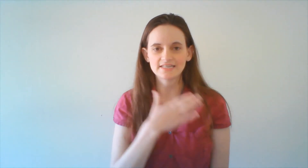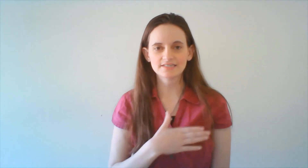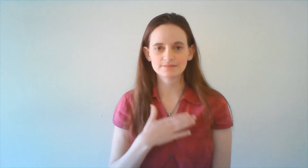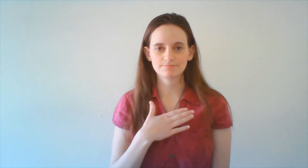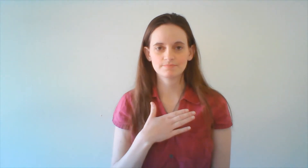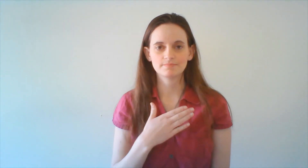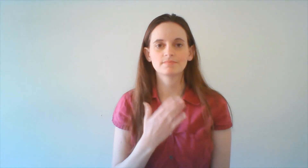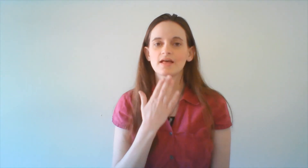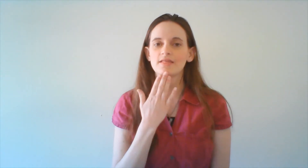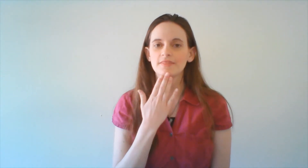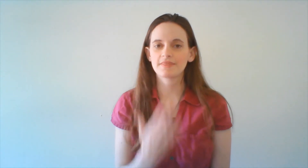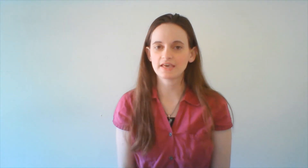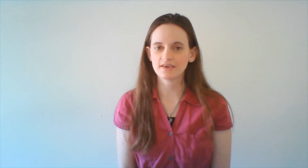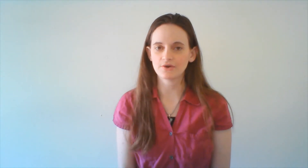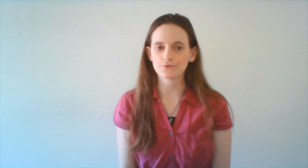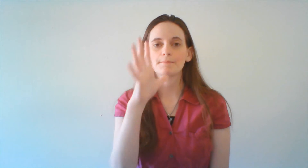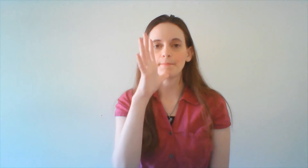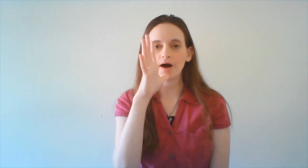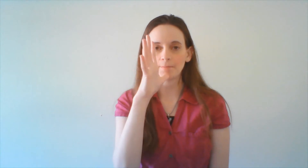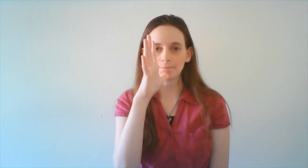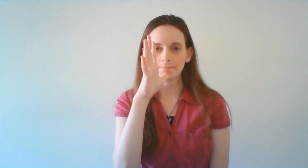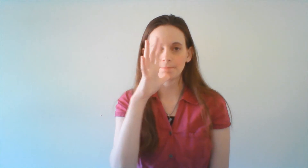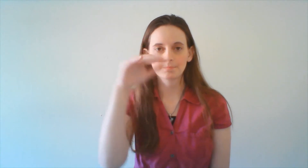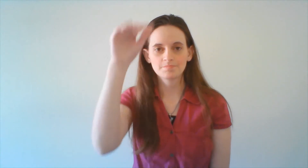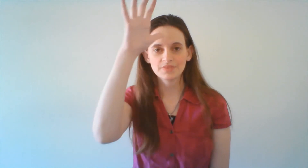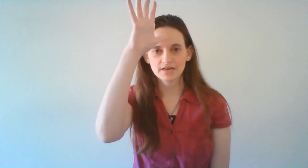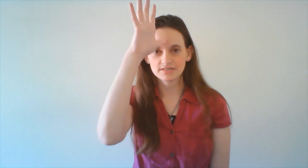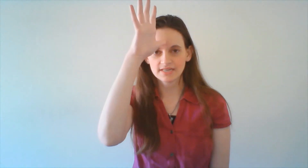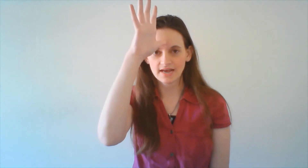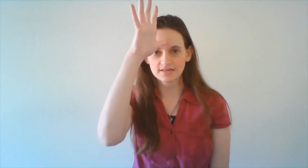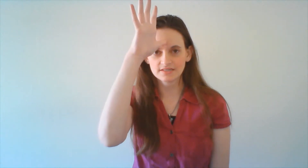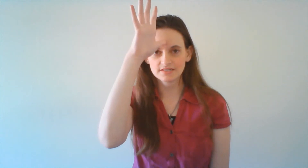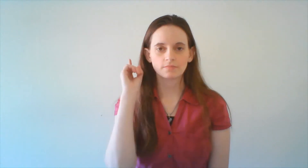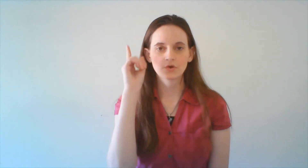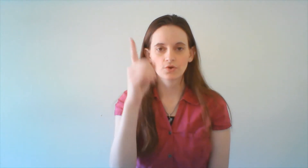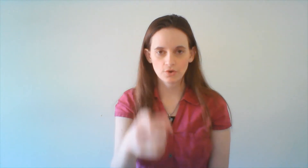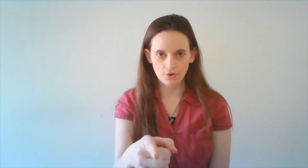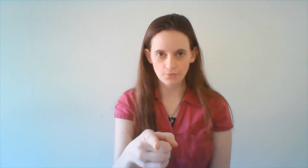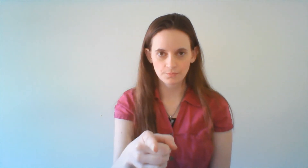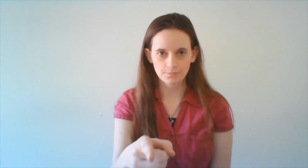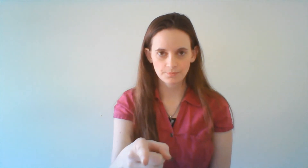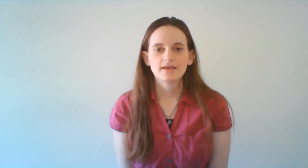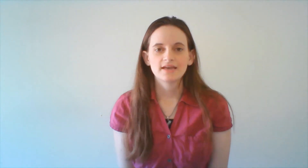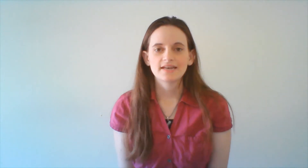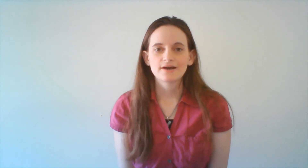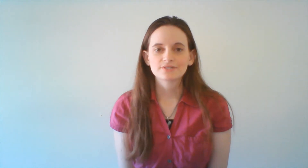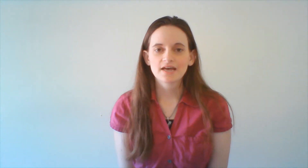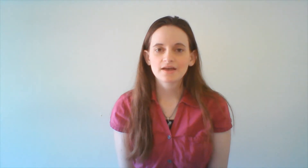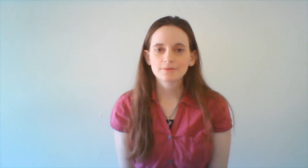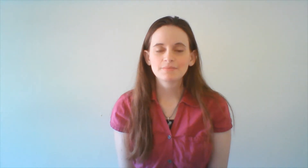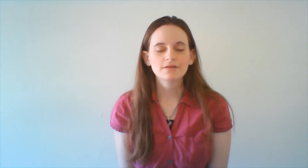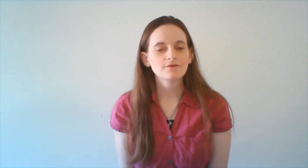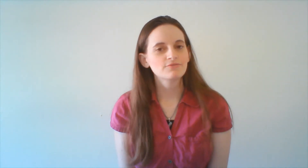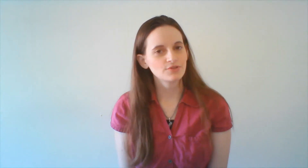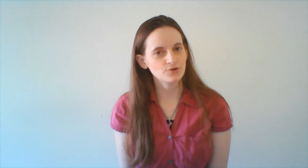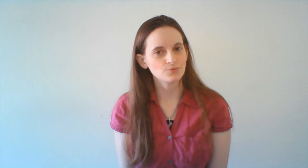please, thank you, mom, dad, go. And now time for the new